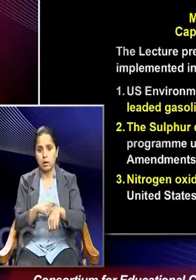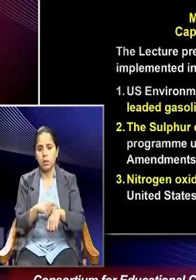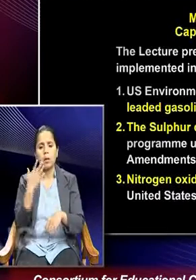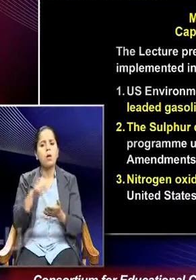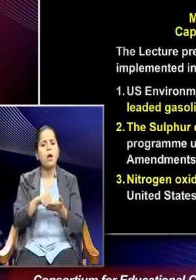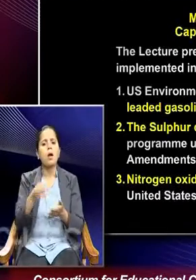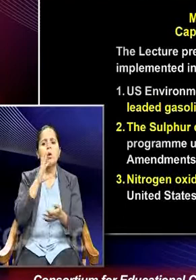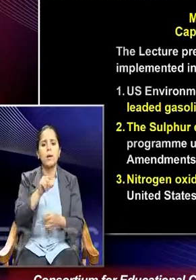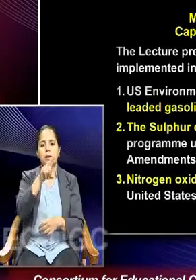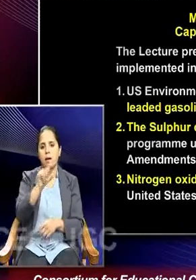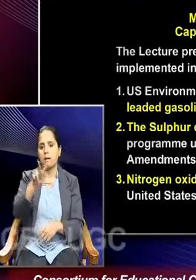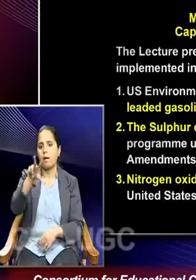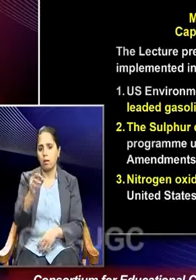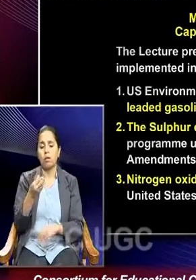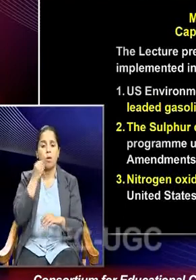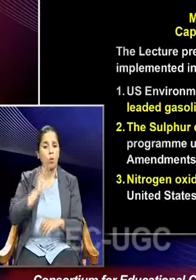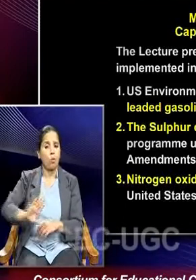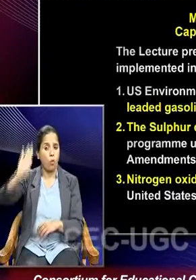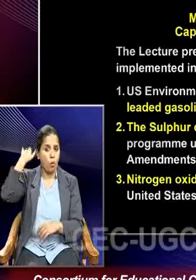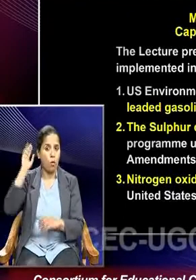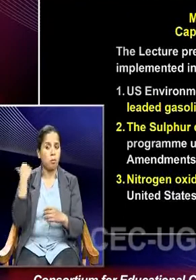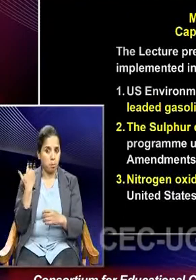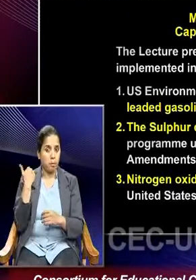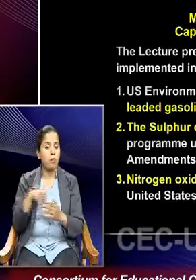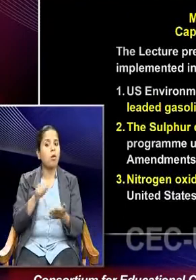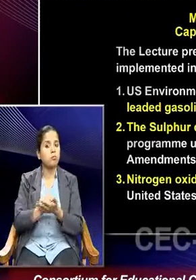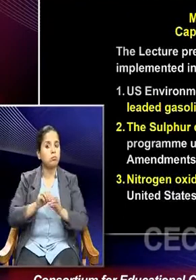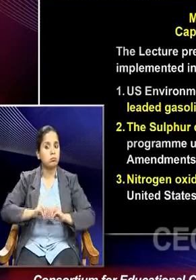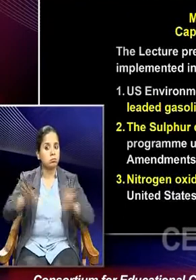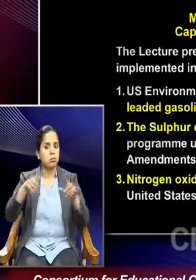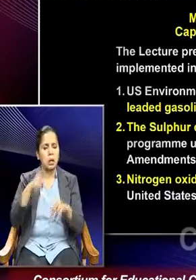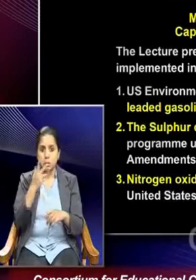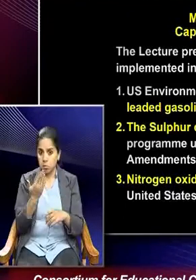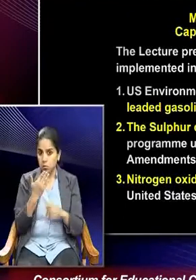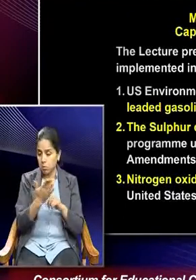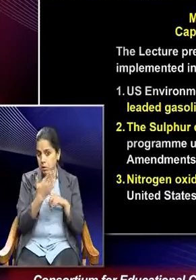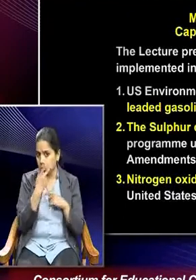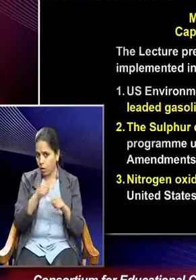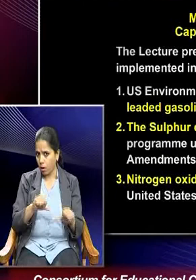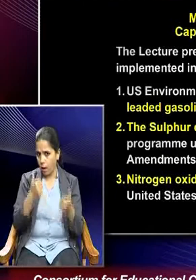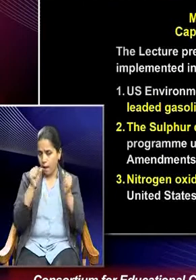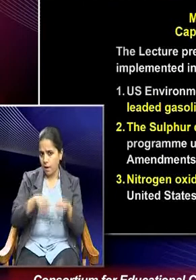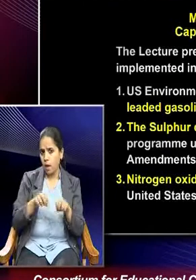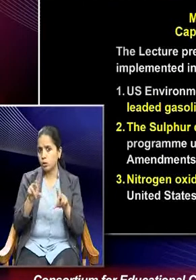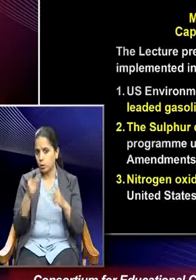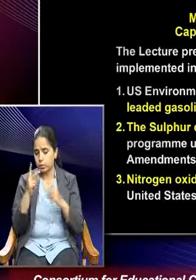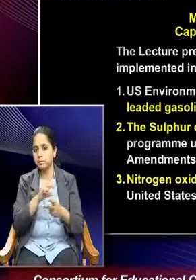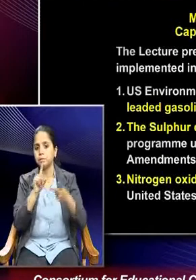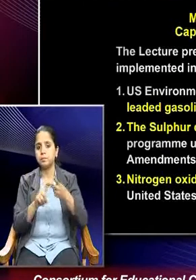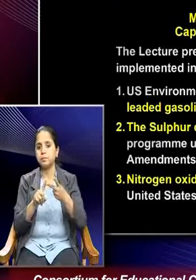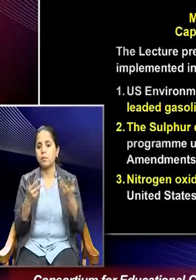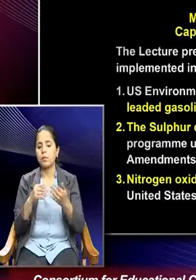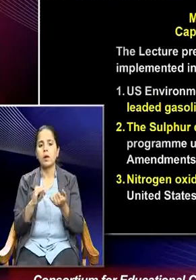in 1980s, so long back, and let us see whether it came out to be successful or not. Second is the